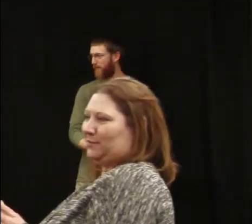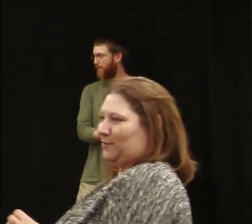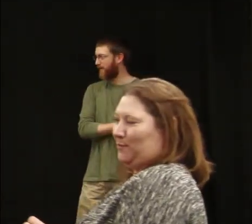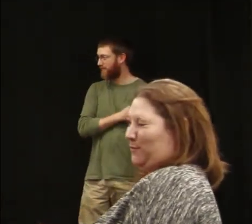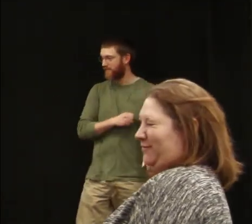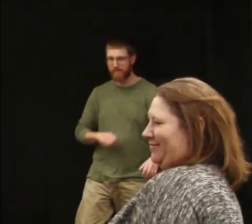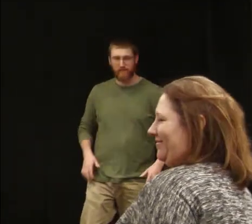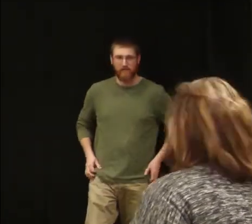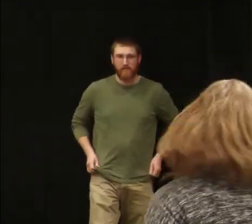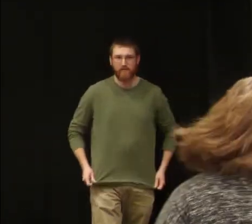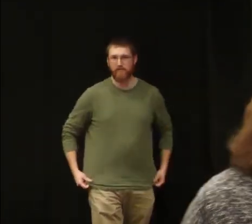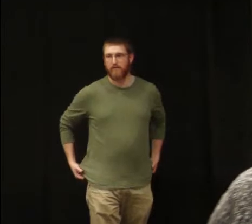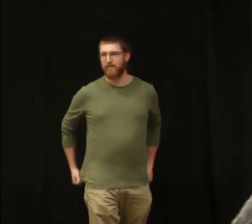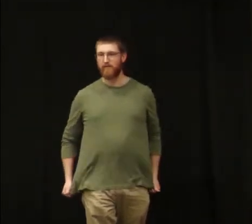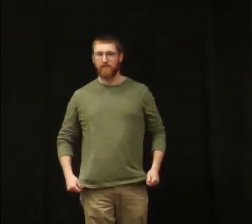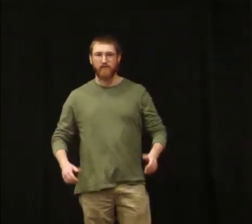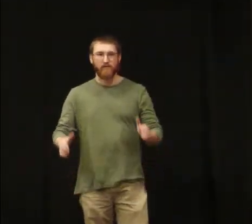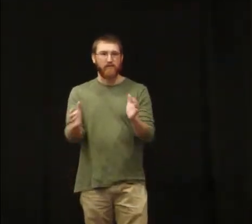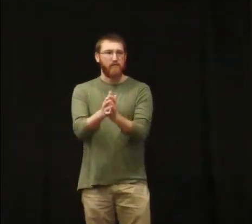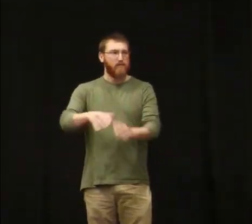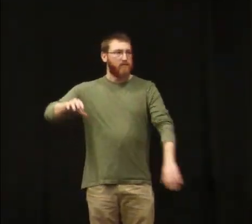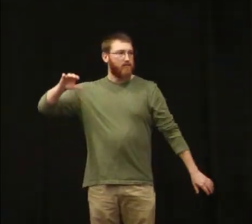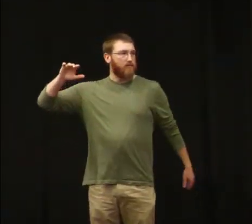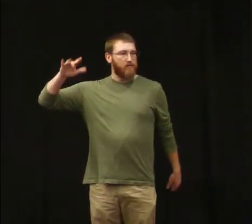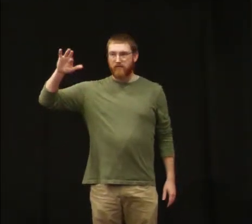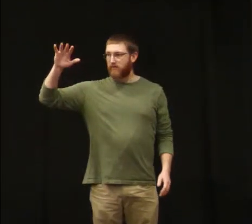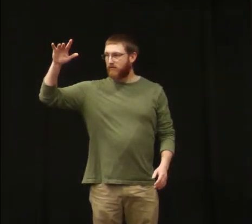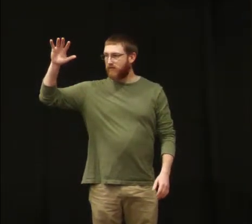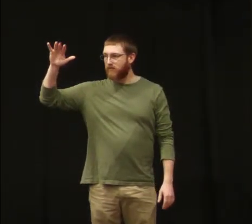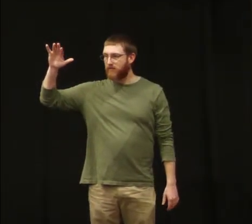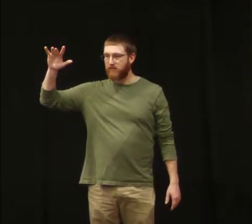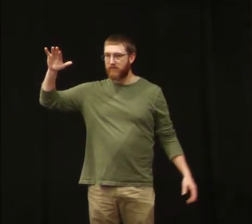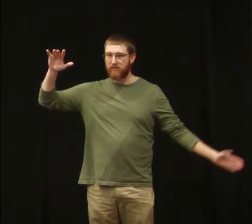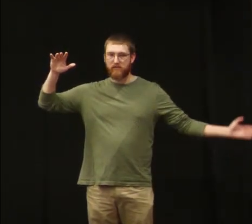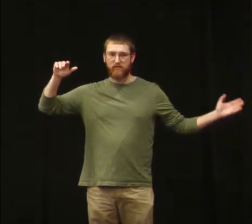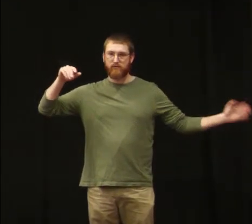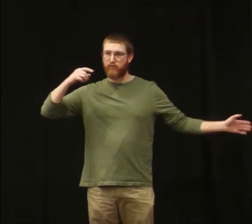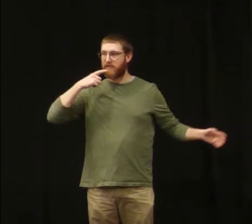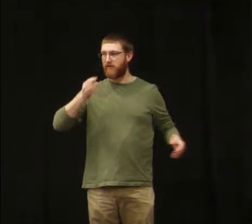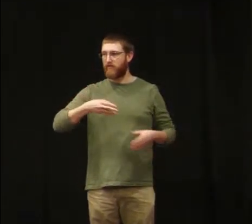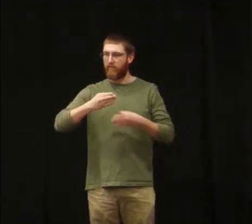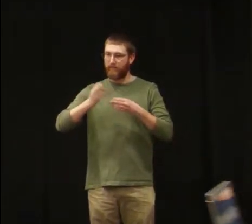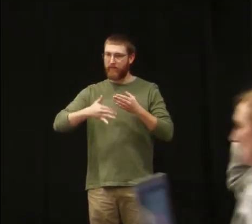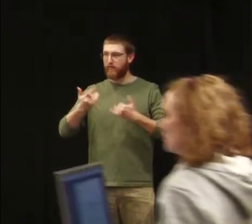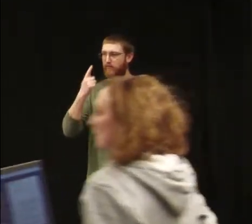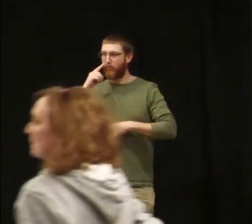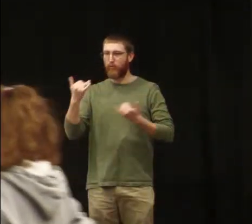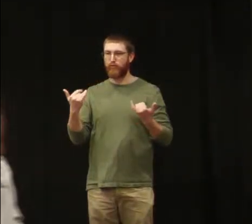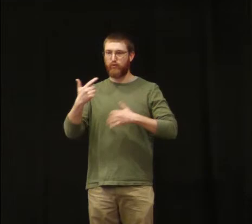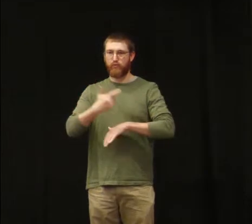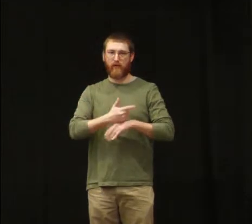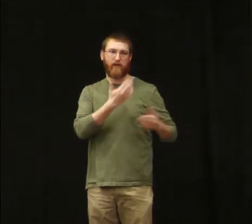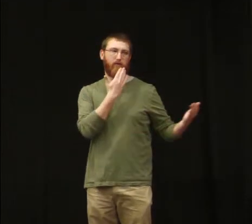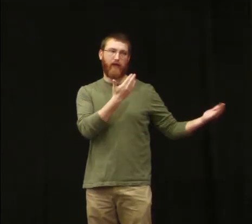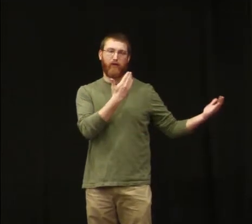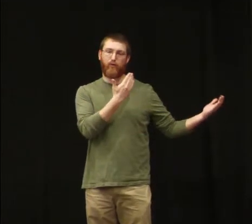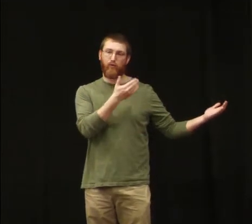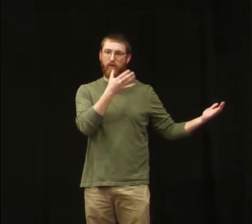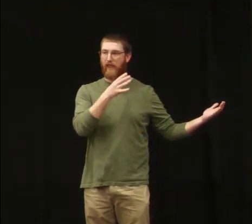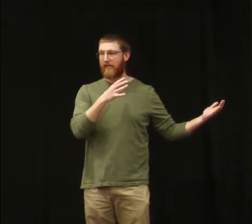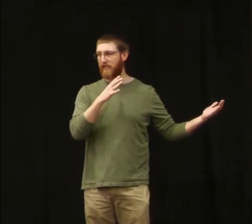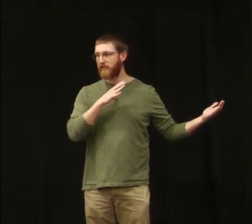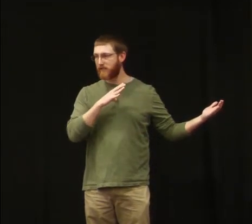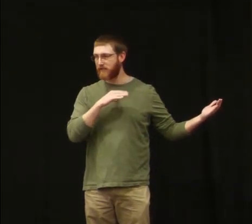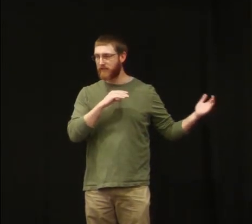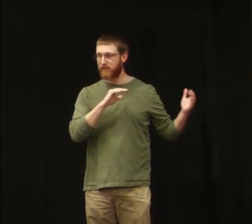We are finished for today. And I want to thank these ladies, they've done a great job. Thank